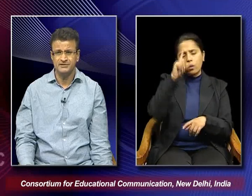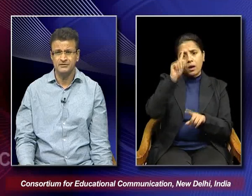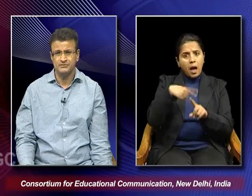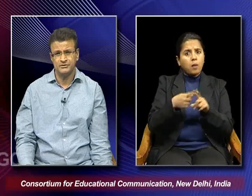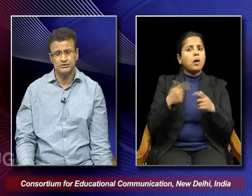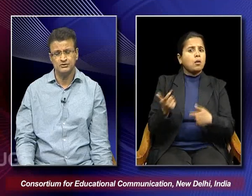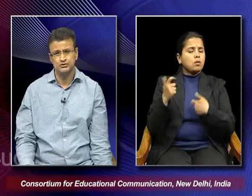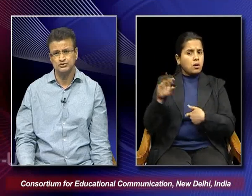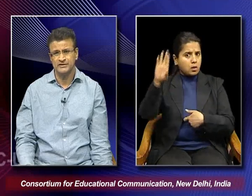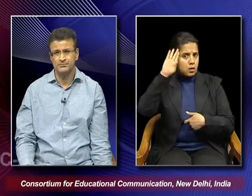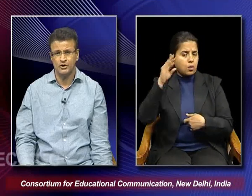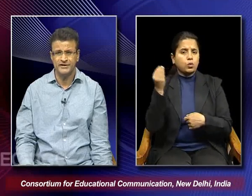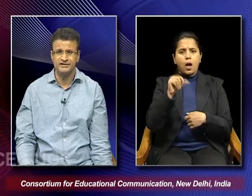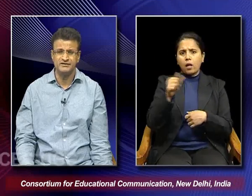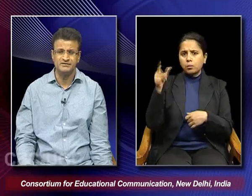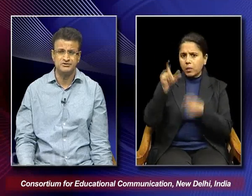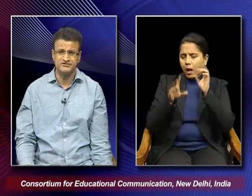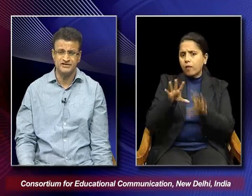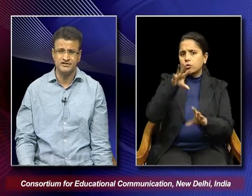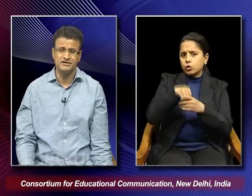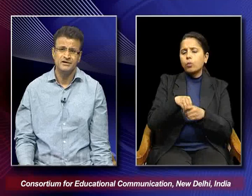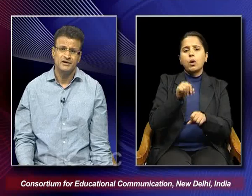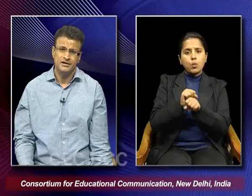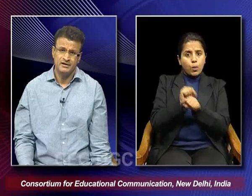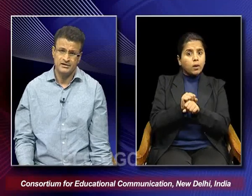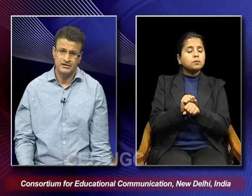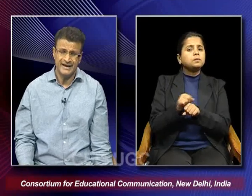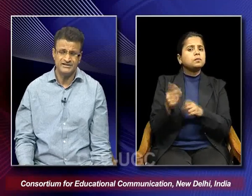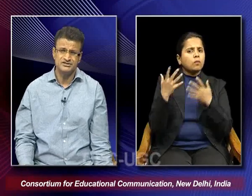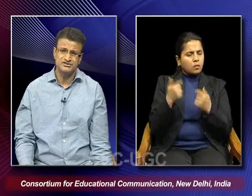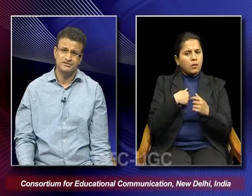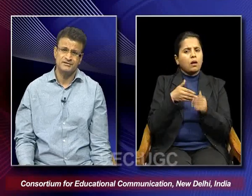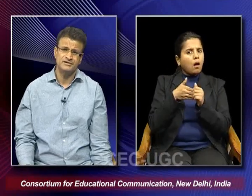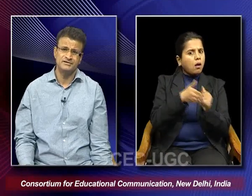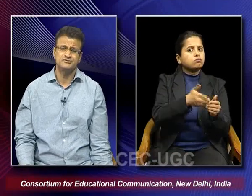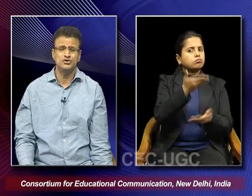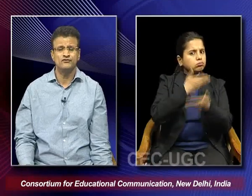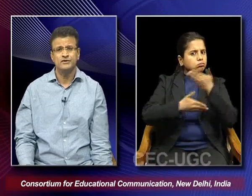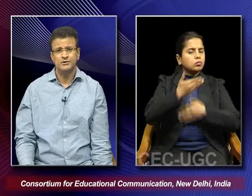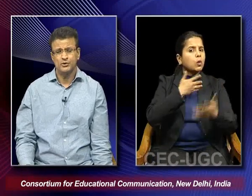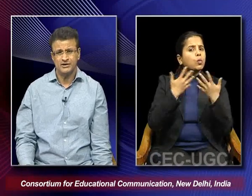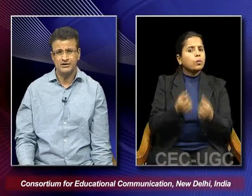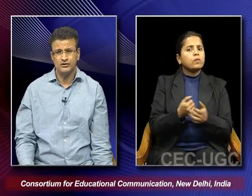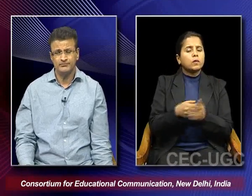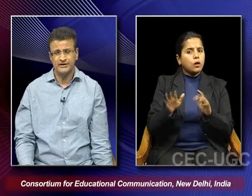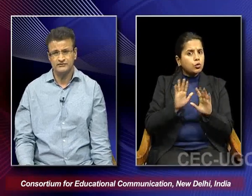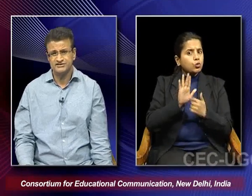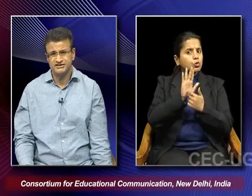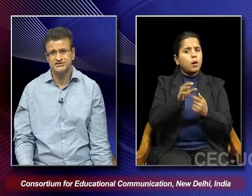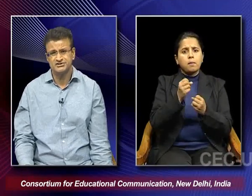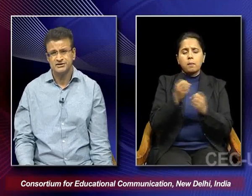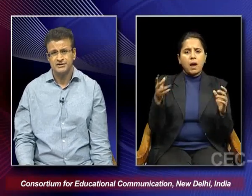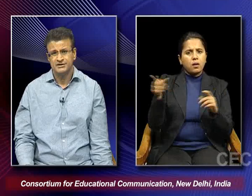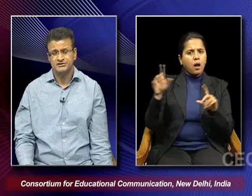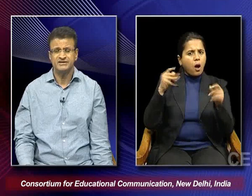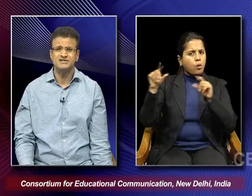men, those who were employed in terms of seeking guidance in terms of portrayal of many of the